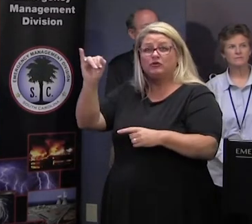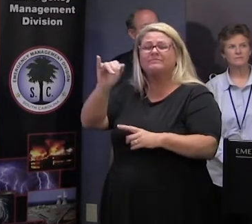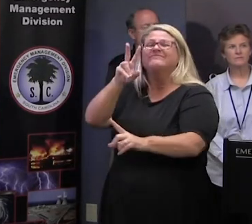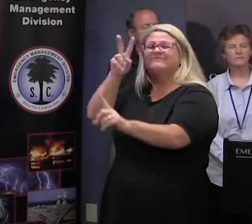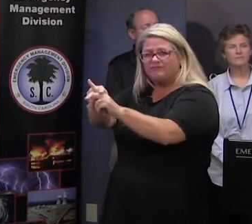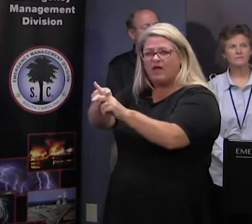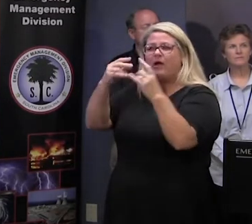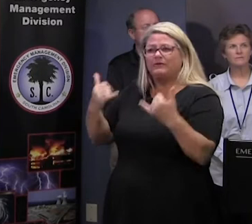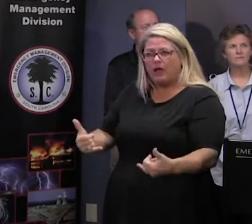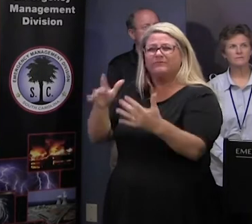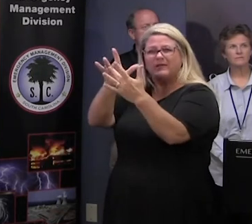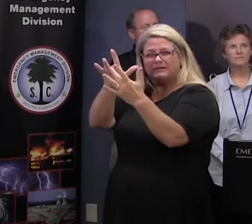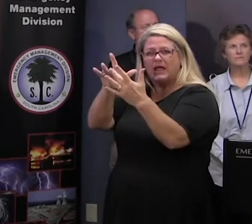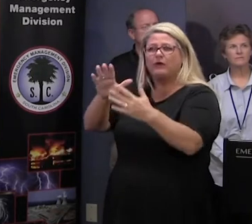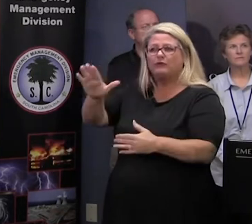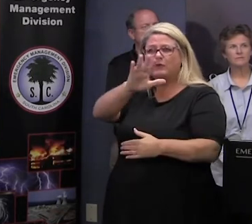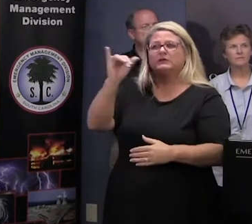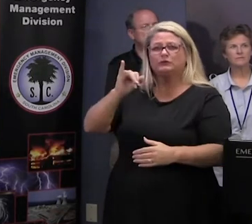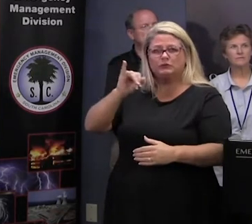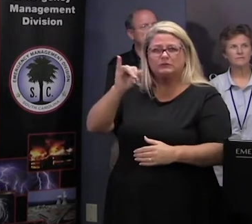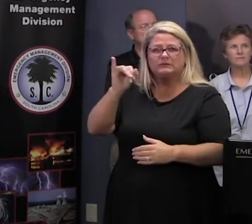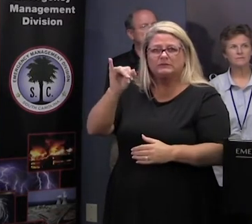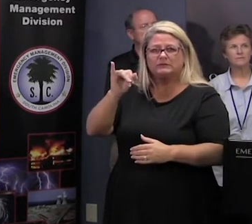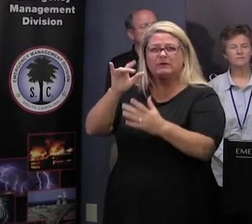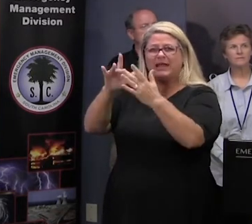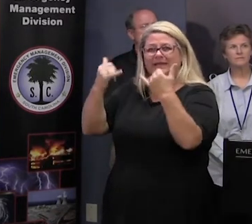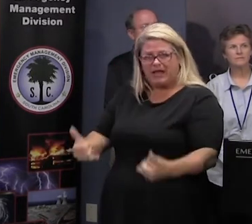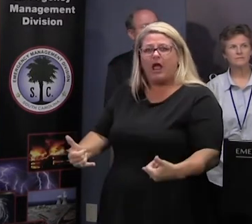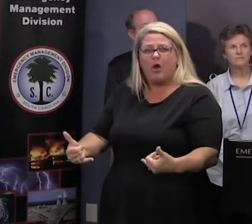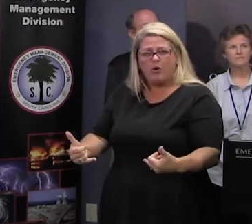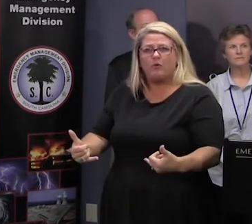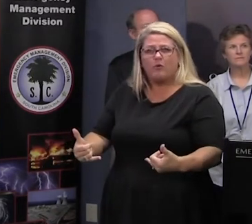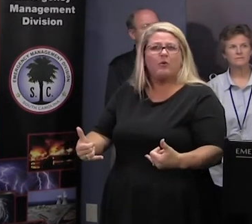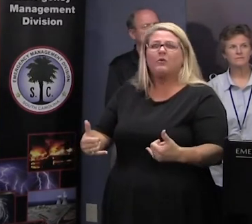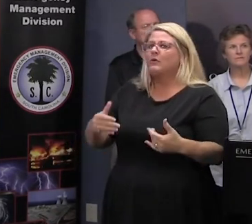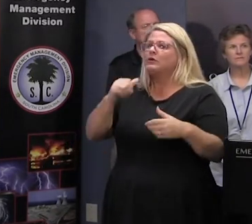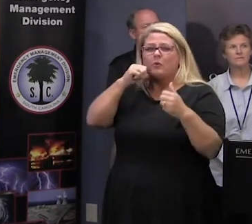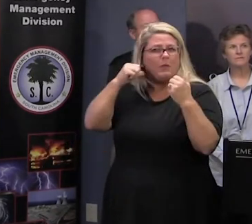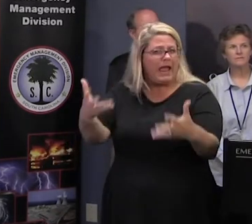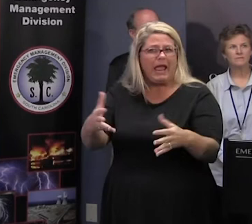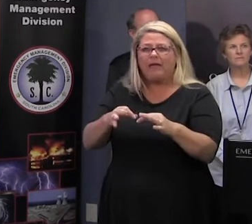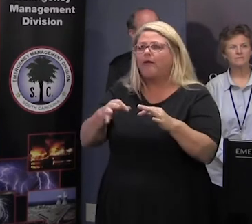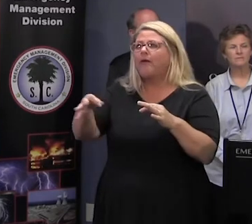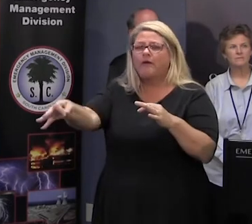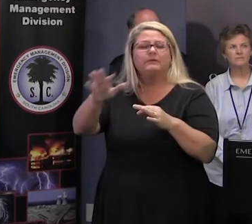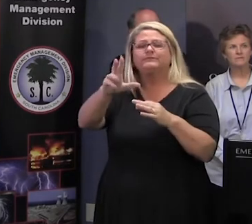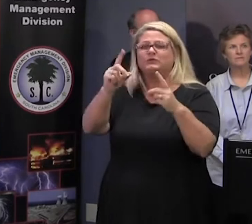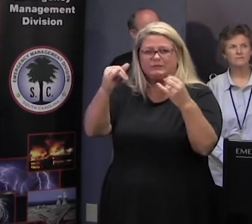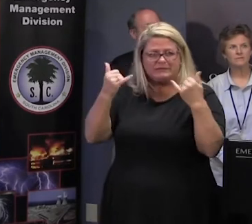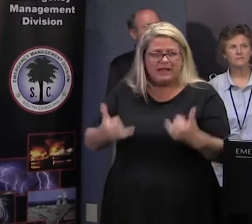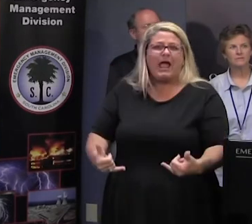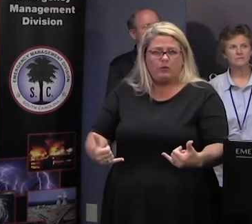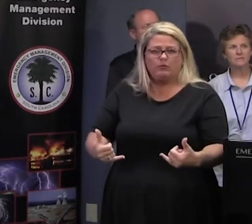and make contact with your insurance company to see about making your claim. Don't wait. Go ahead and do that now. So that's two